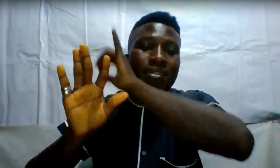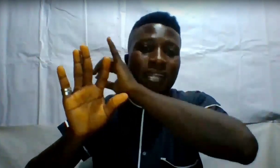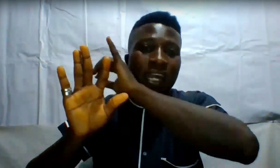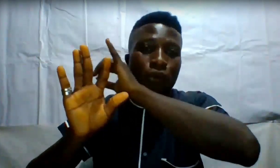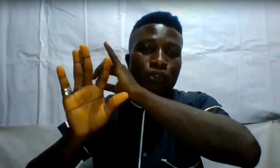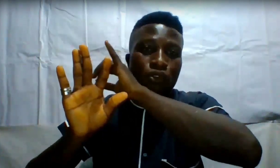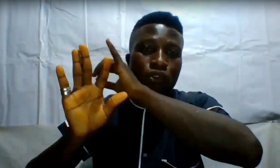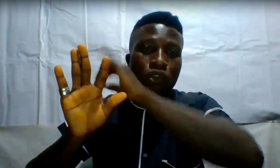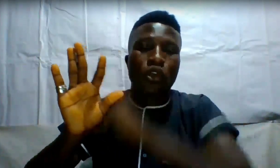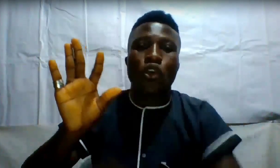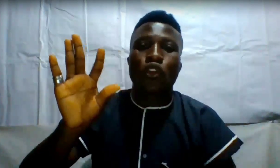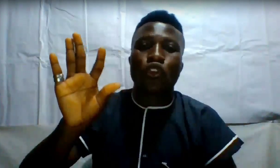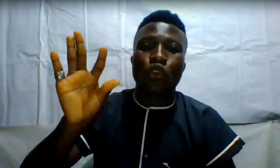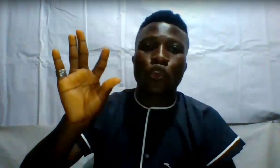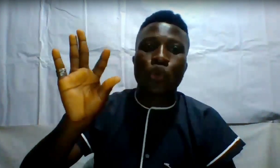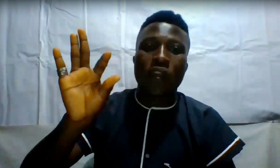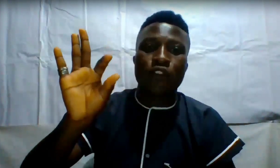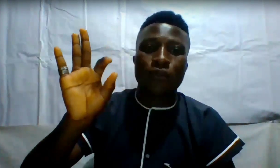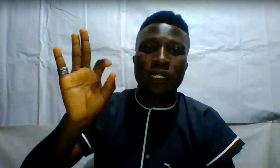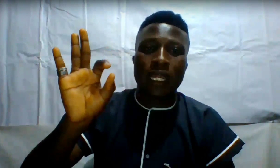out. So you have something like this.